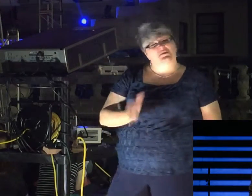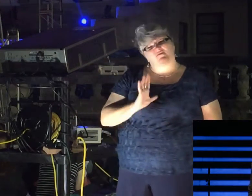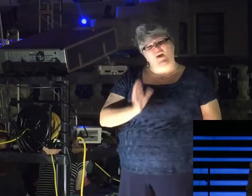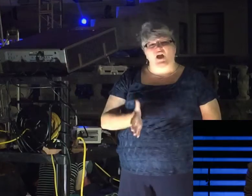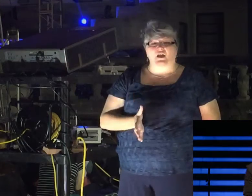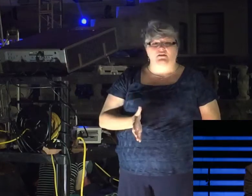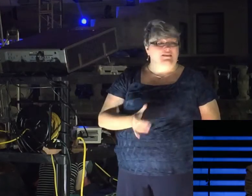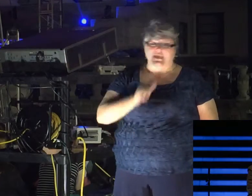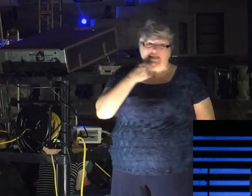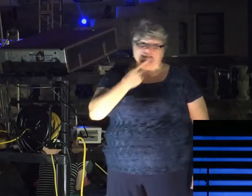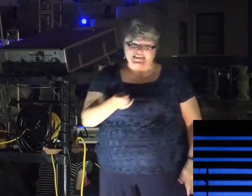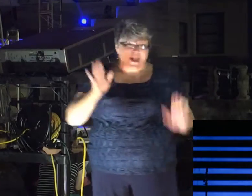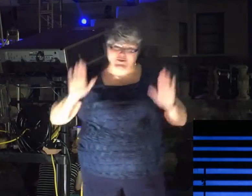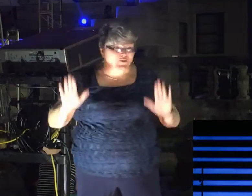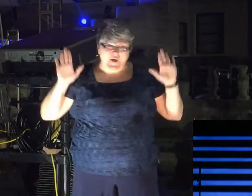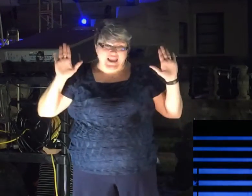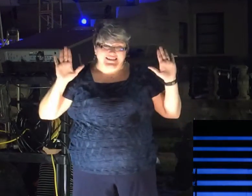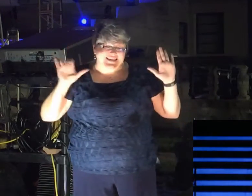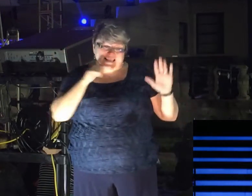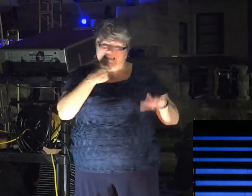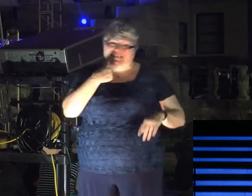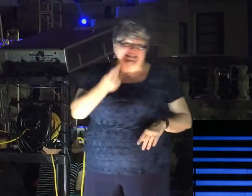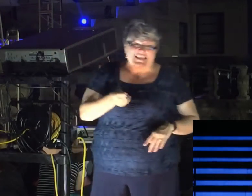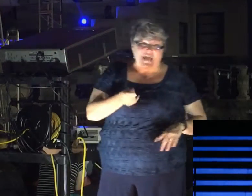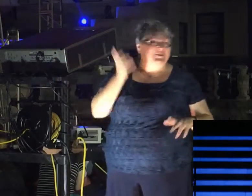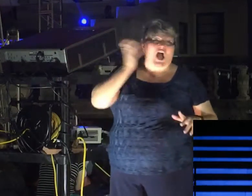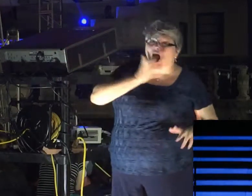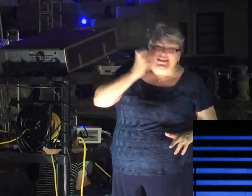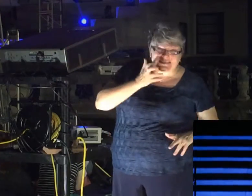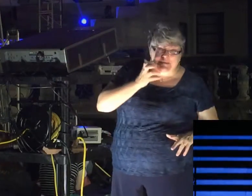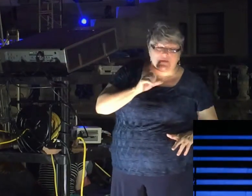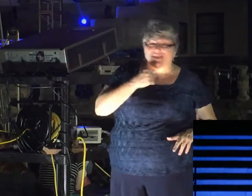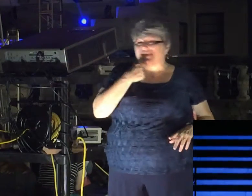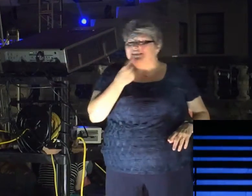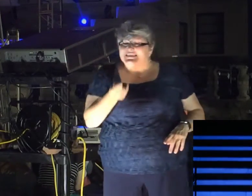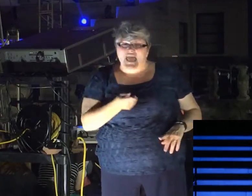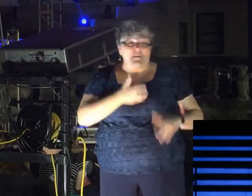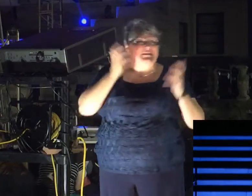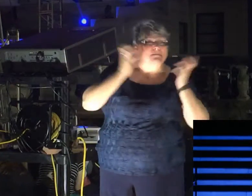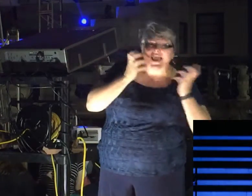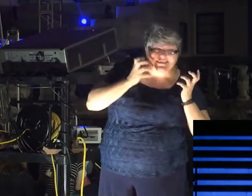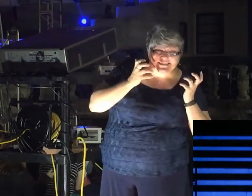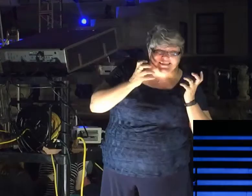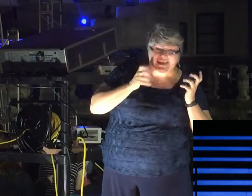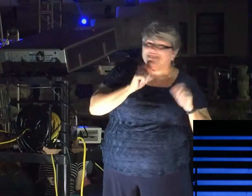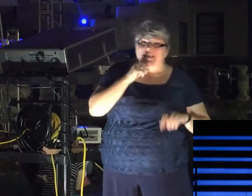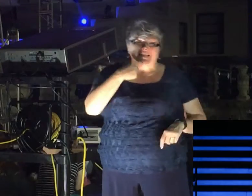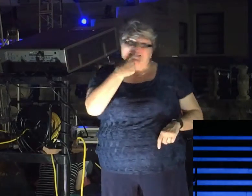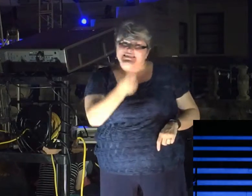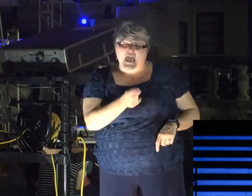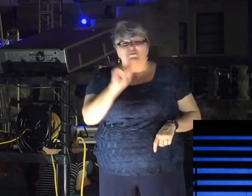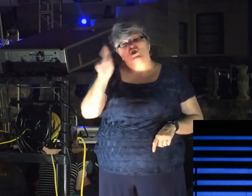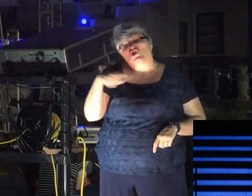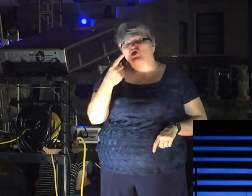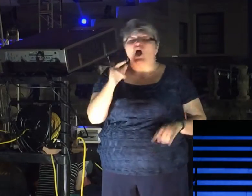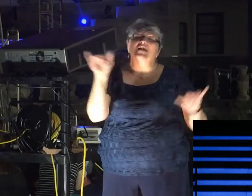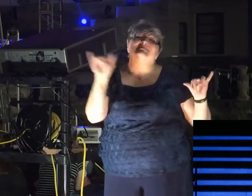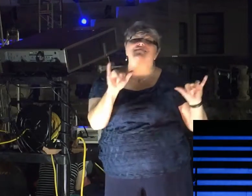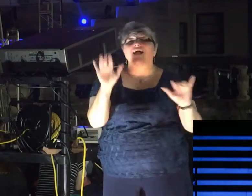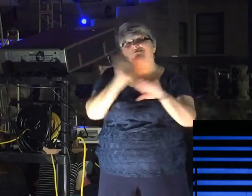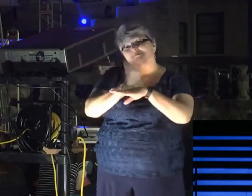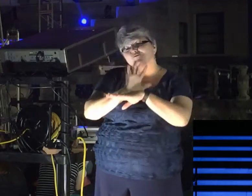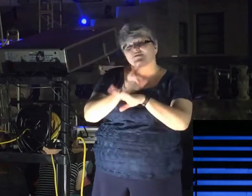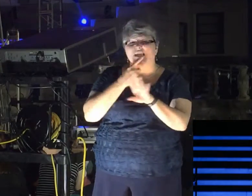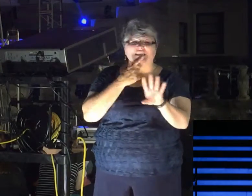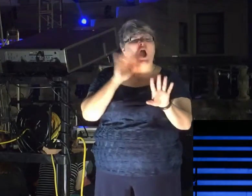fine. She said they didn't say it was great. They didn't say it was awesome. They didn't say it was amazing. They didn't say it was